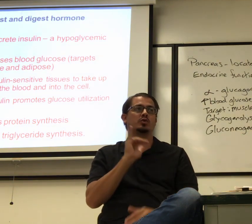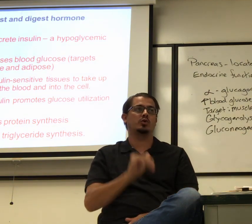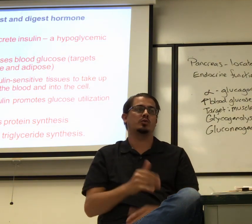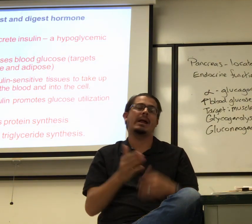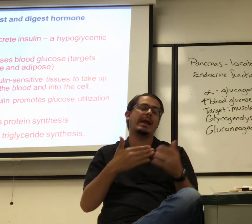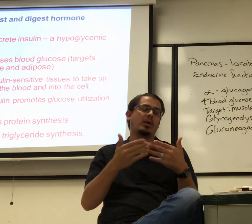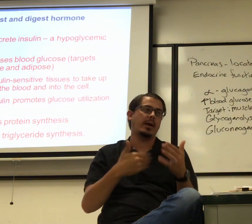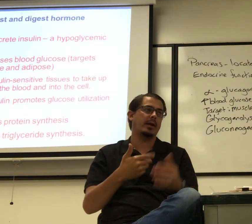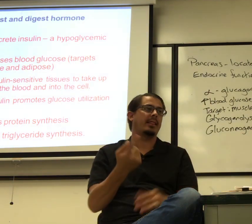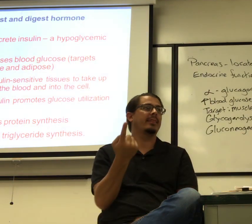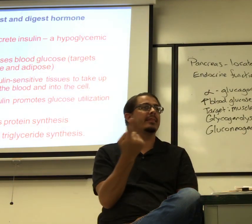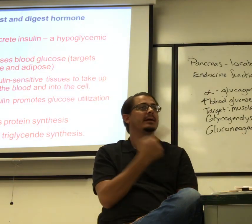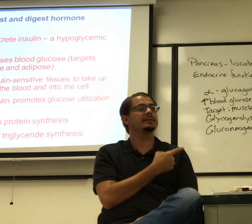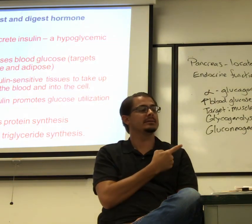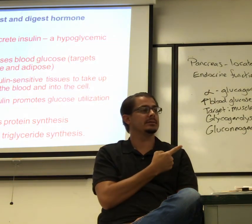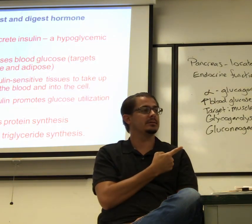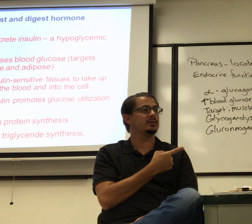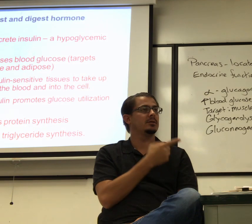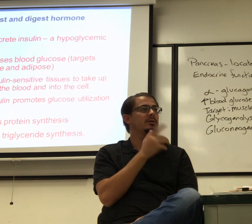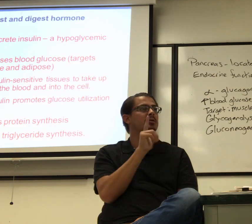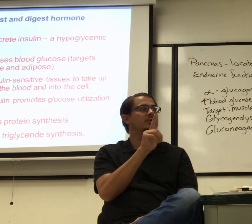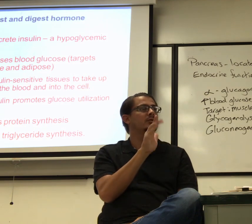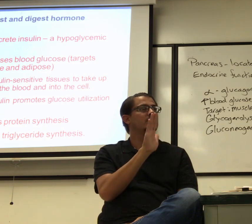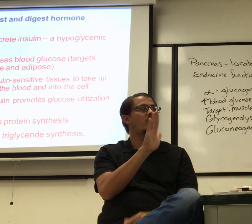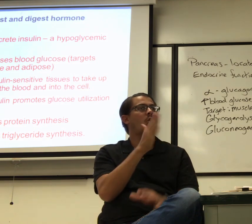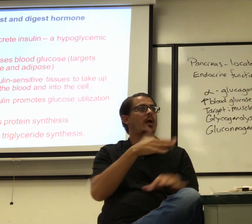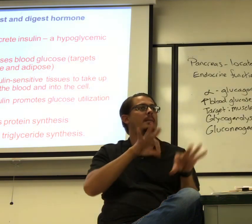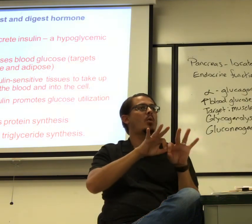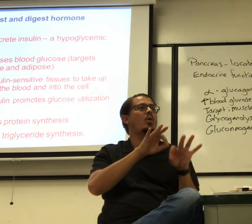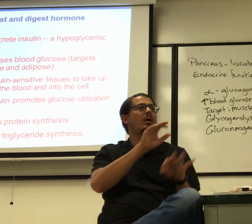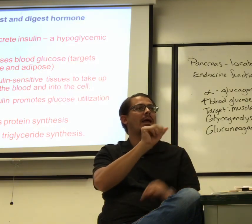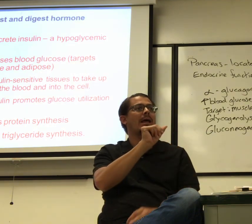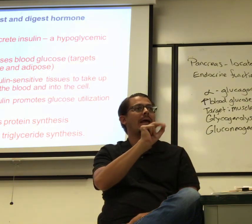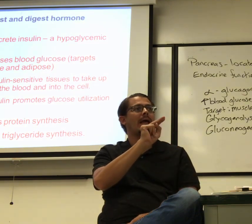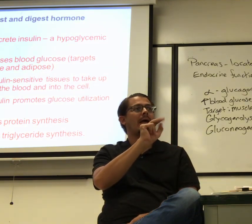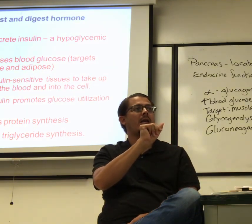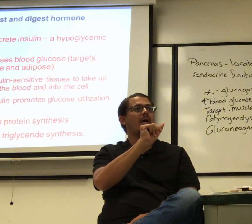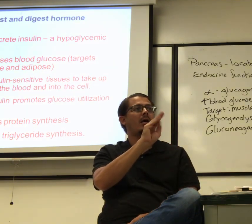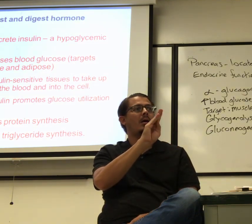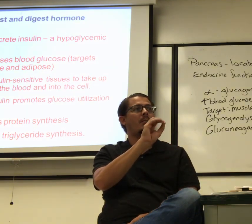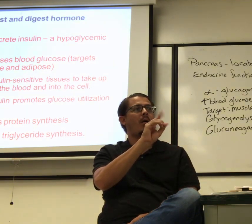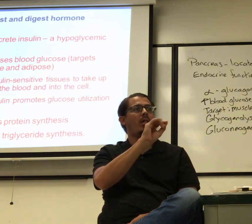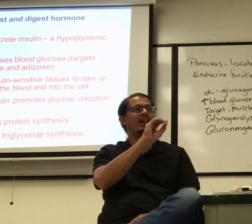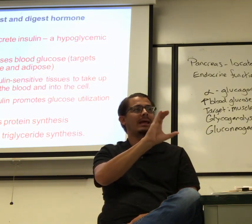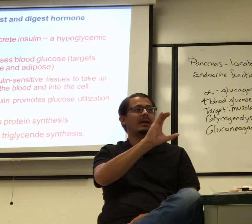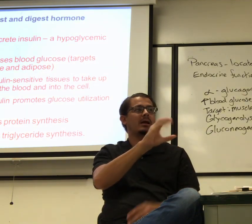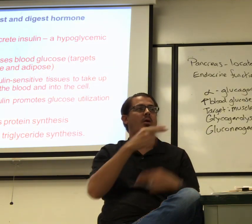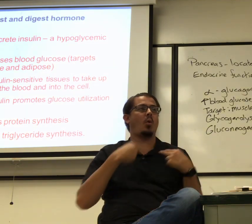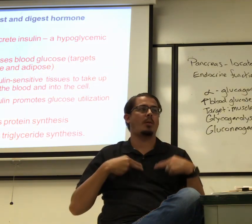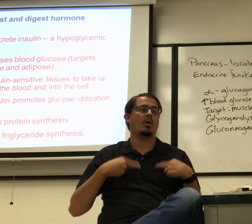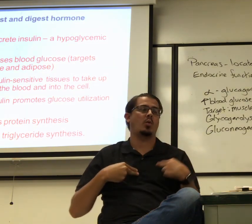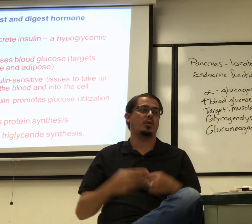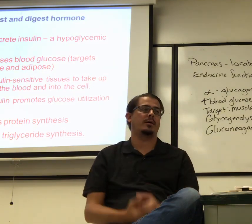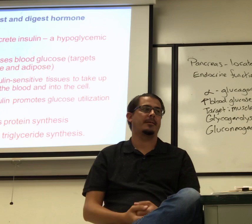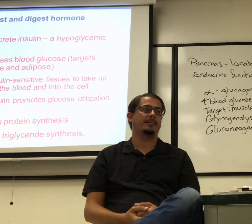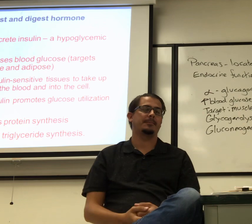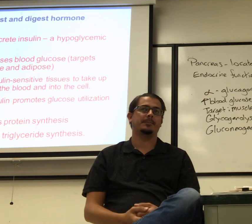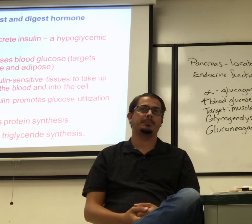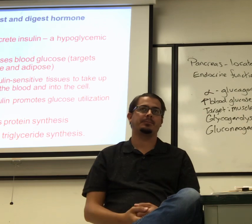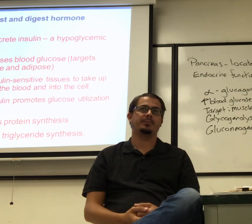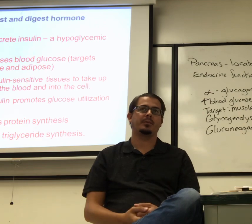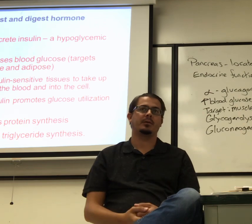Insulin can do it. Thyroid hormone has an effect to lower blood glucose. Anyways, this is your